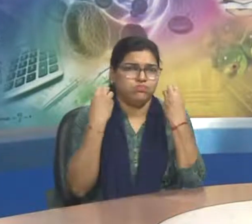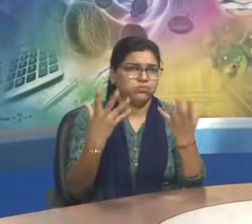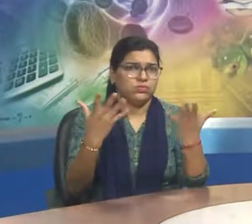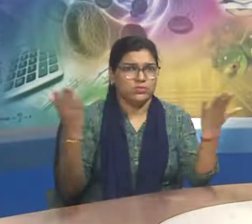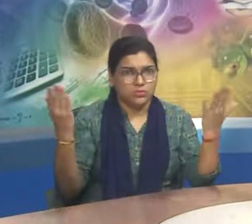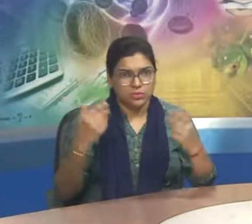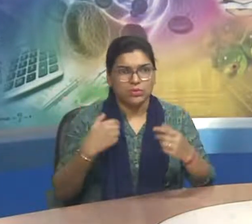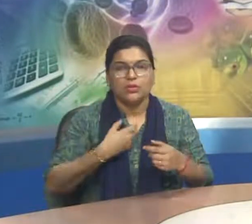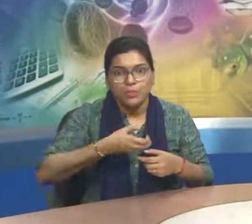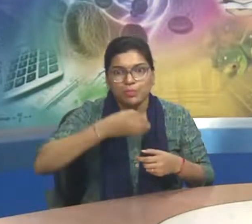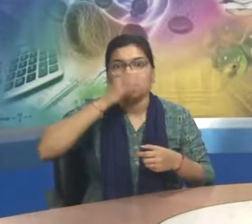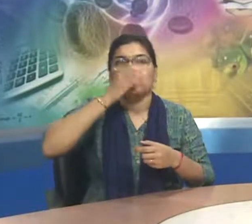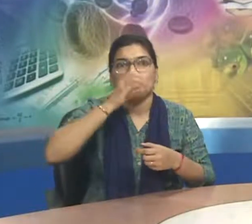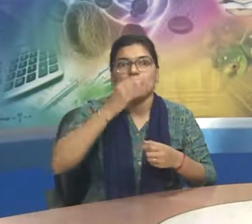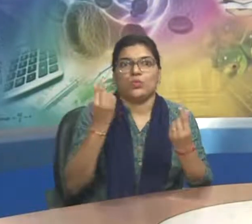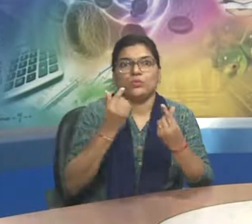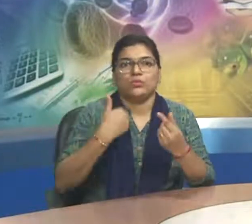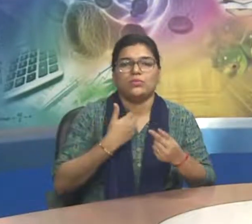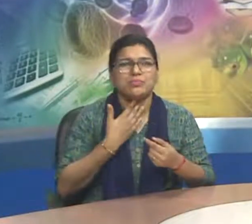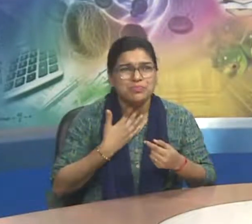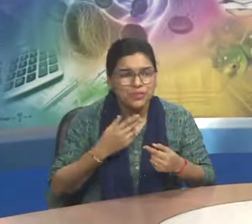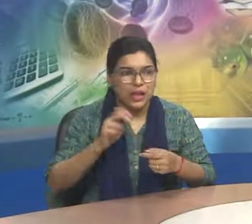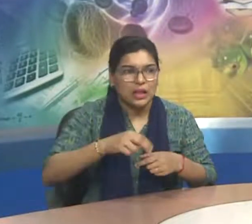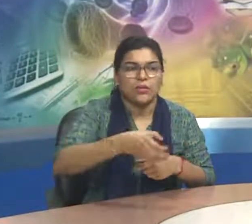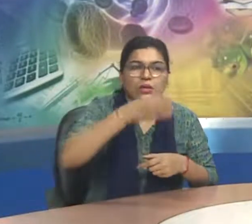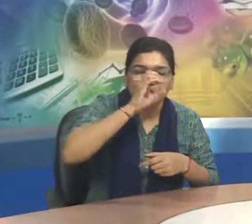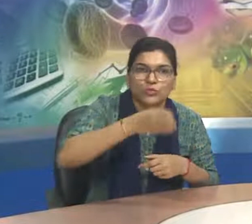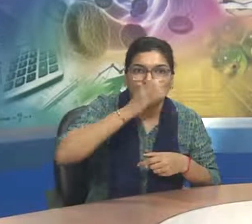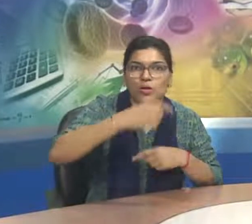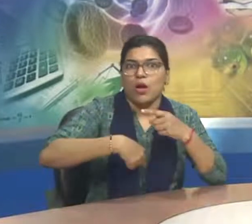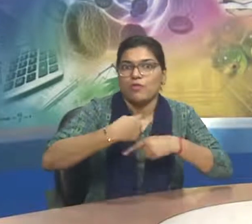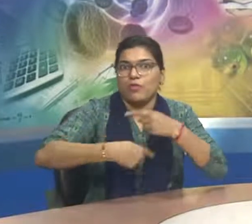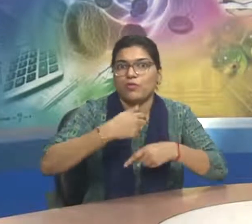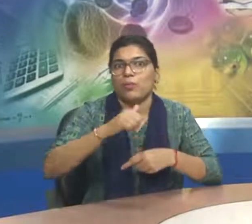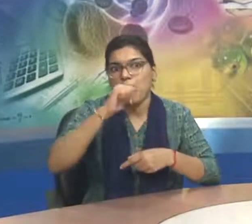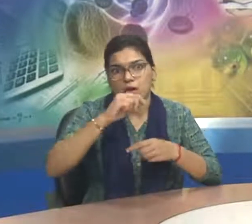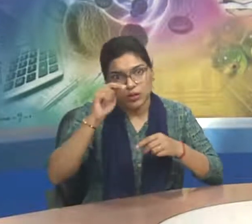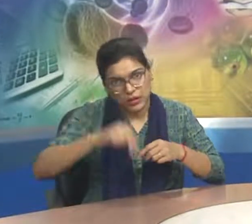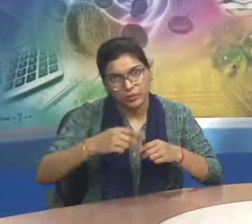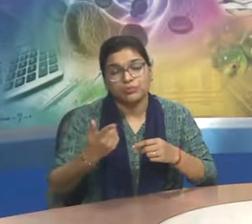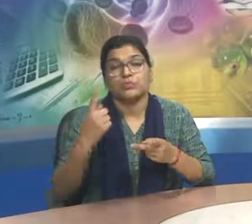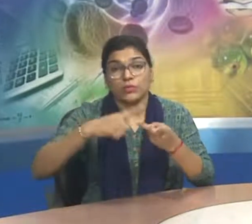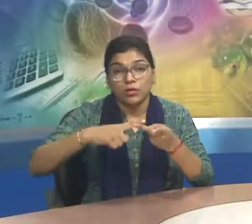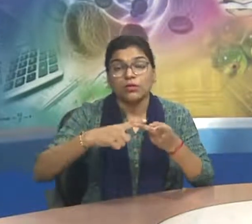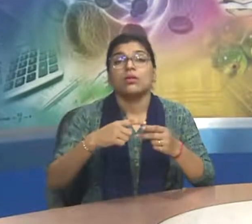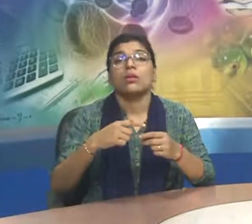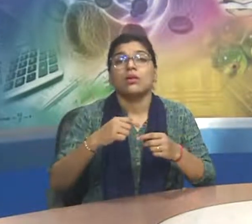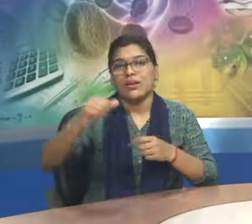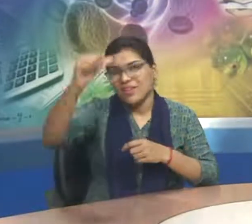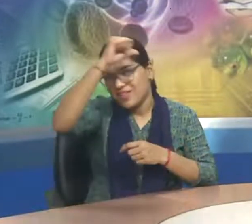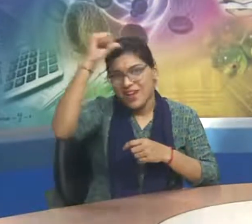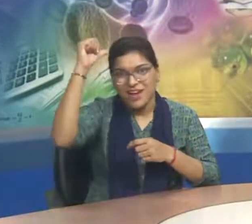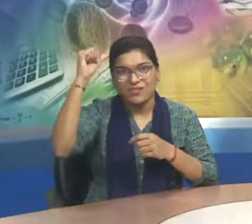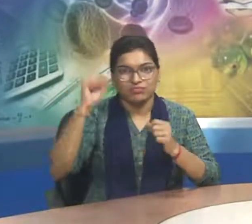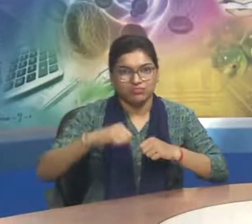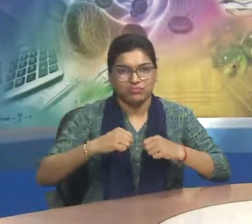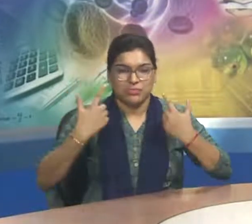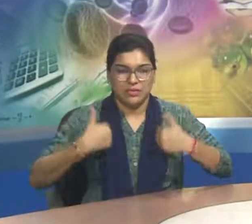And in our daily life, we use water for drinking, we use it for